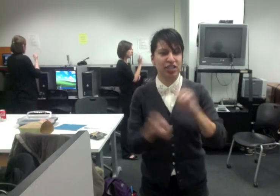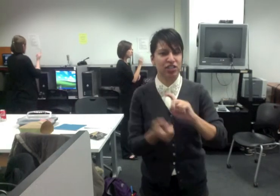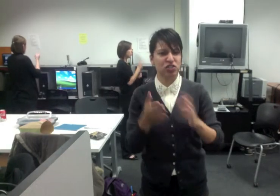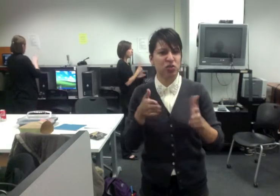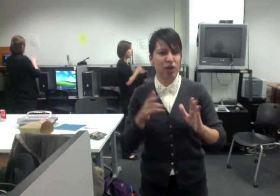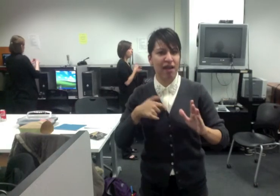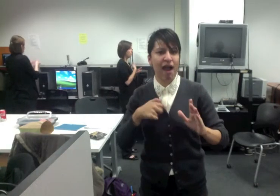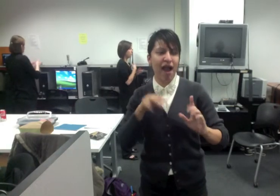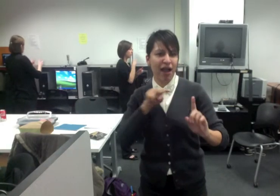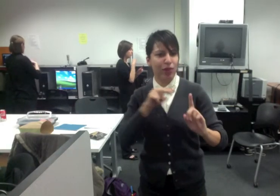it.